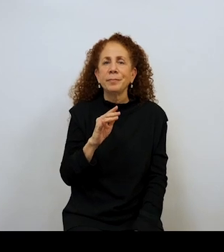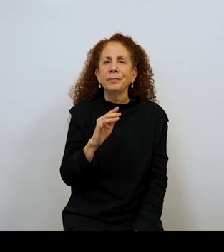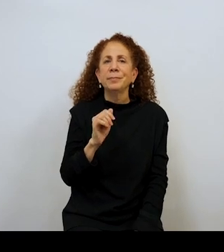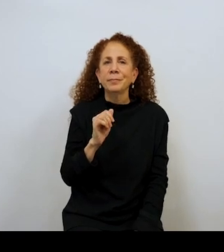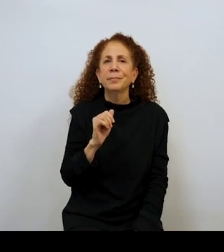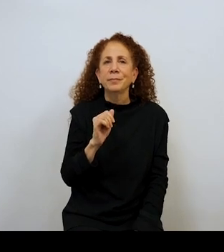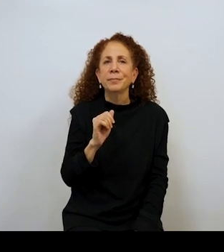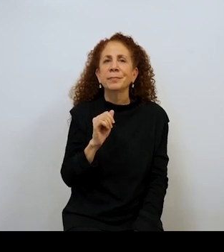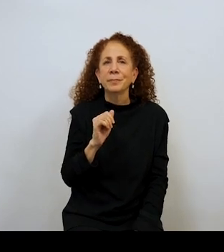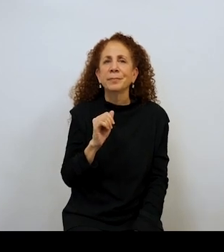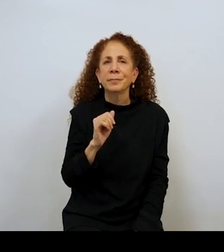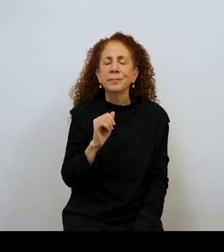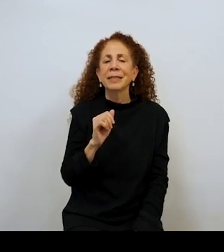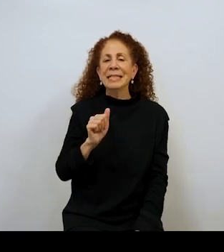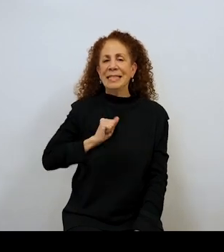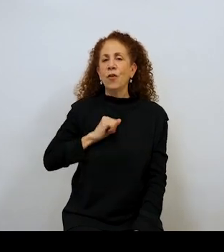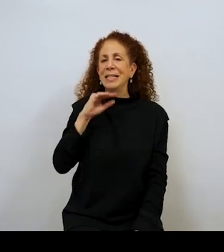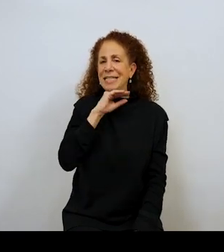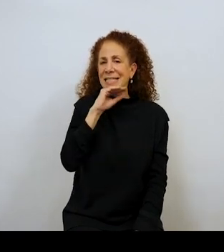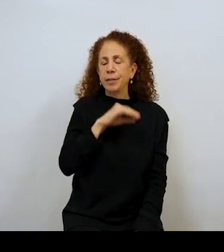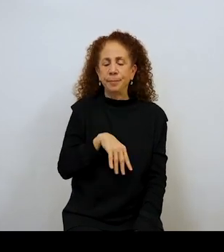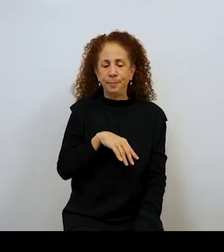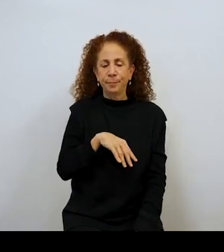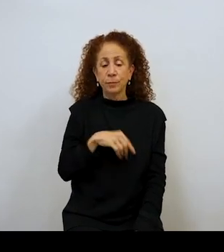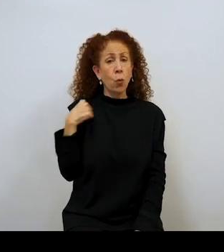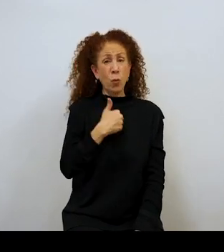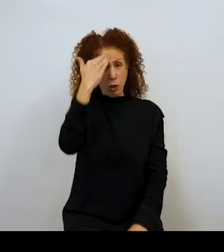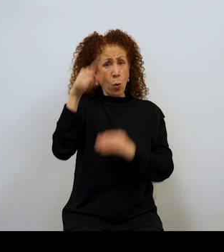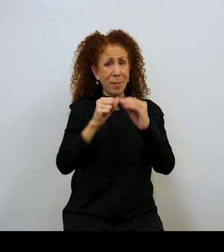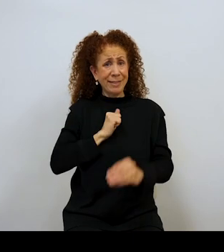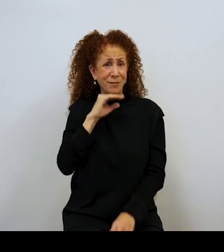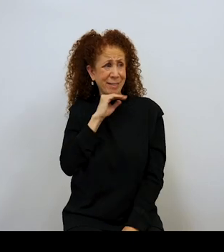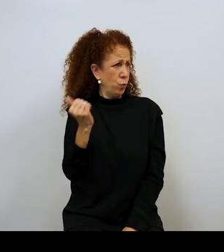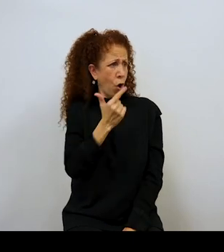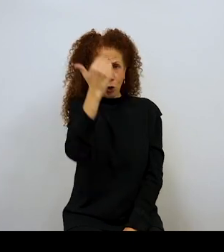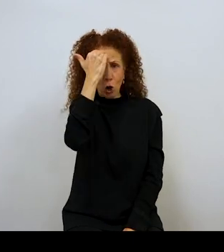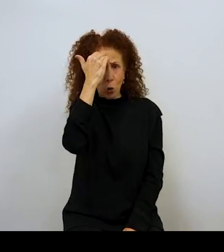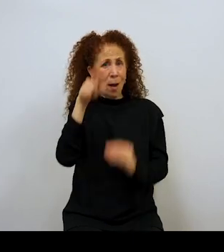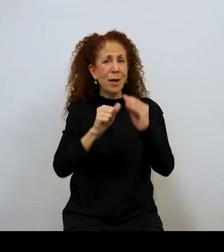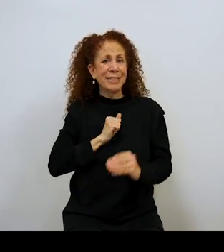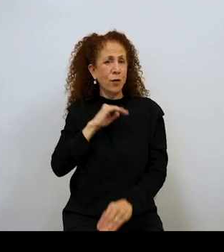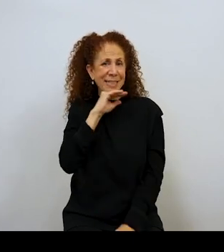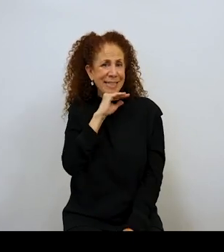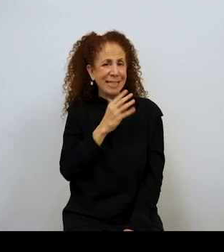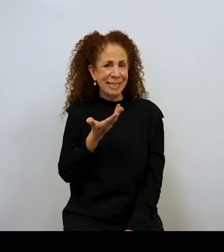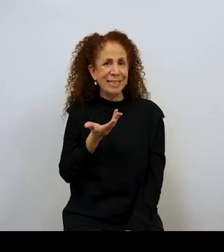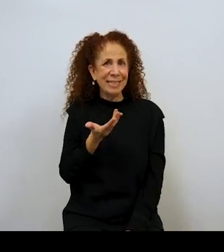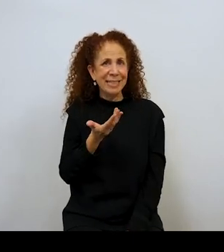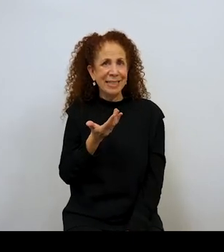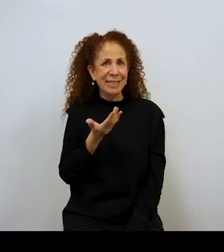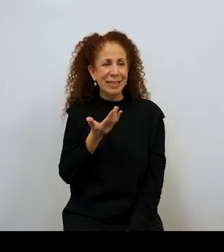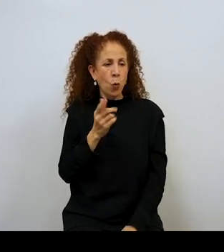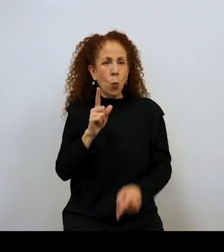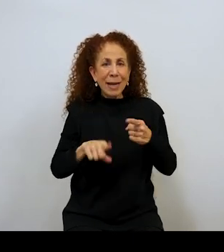I think there's a tremendous amount of self-deceit, but we know about self-deceit, and we all know that we can't